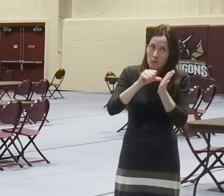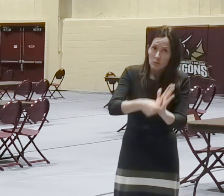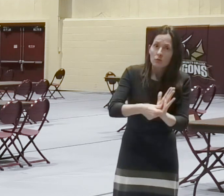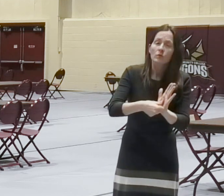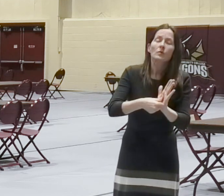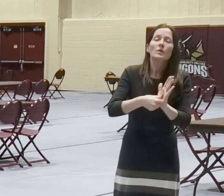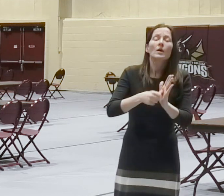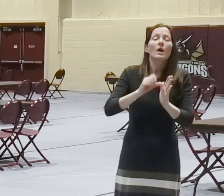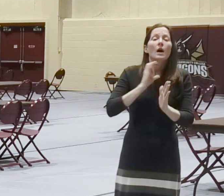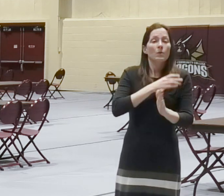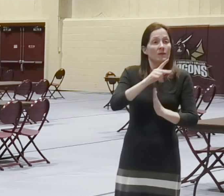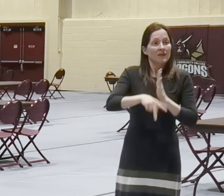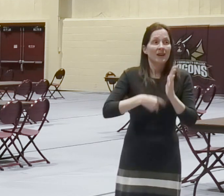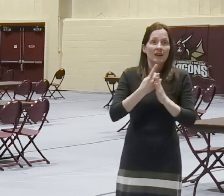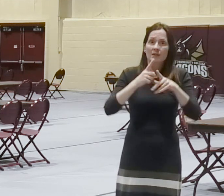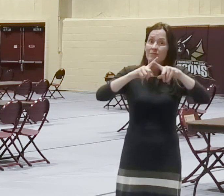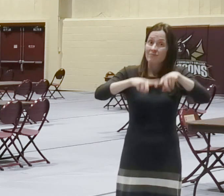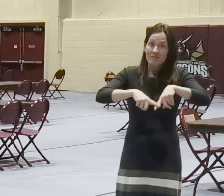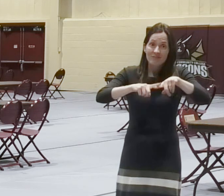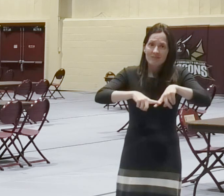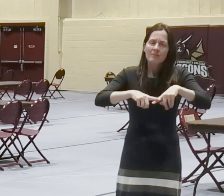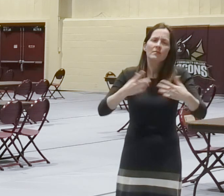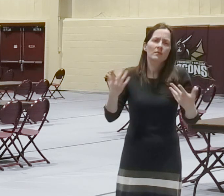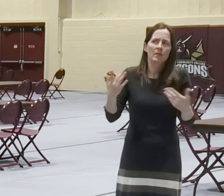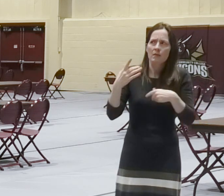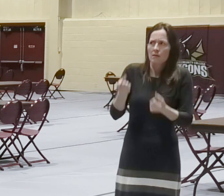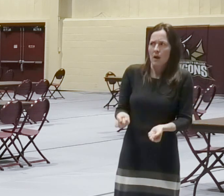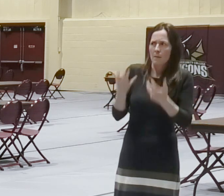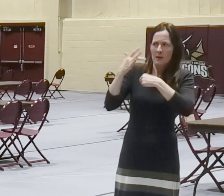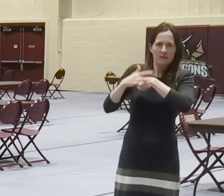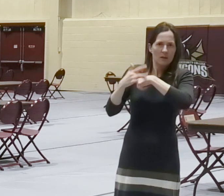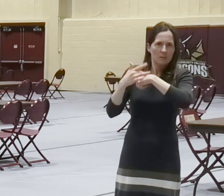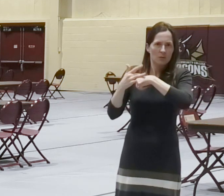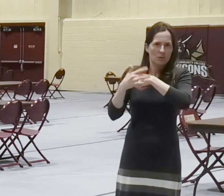solely dependent upon the availability of the vaccine in Howard